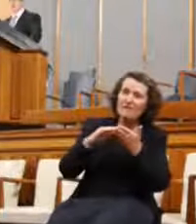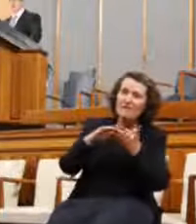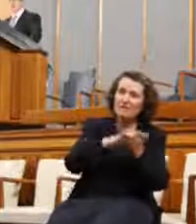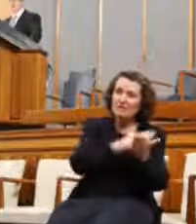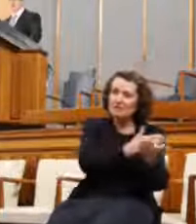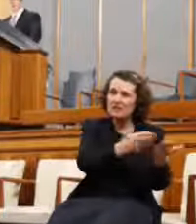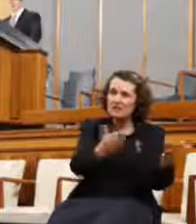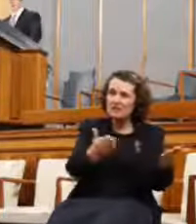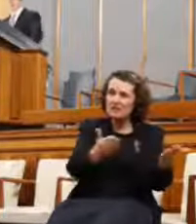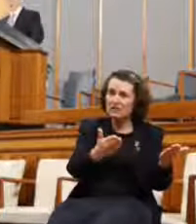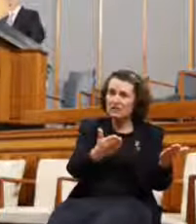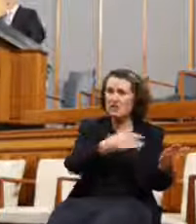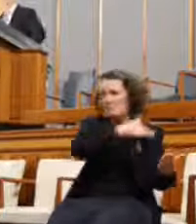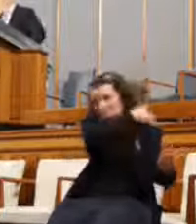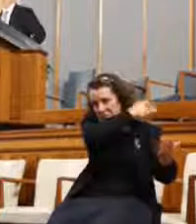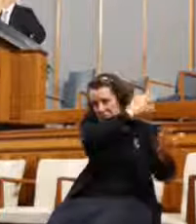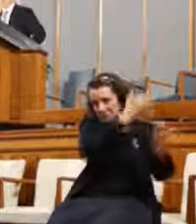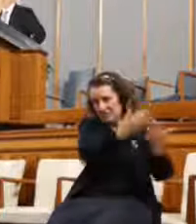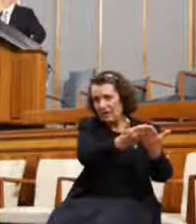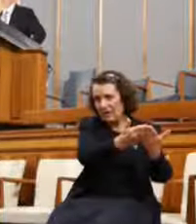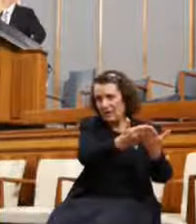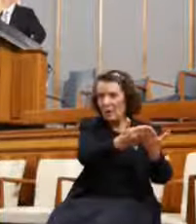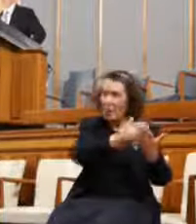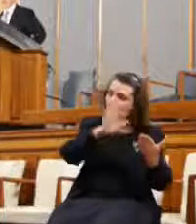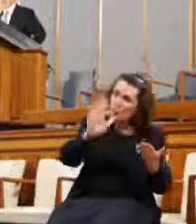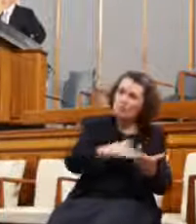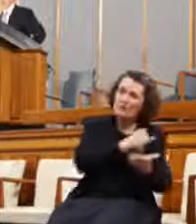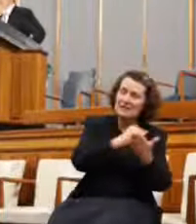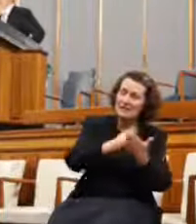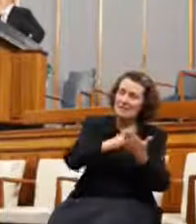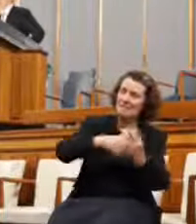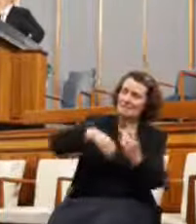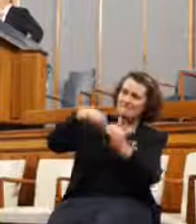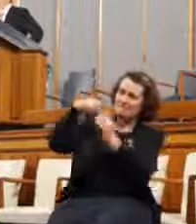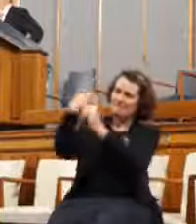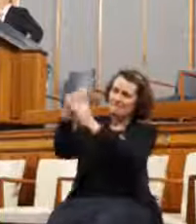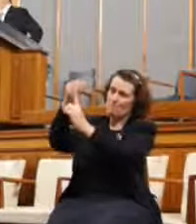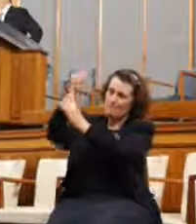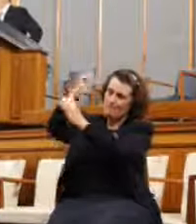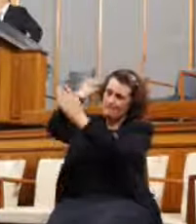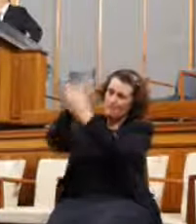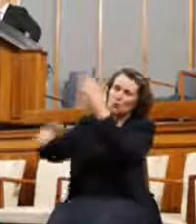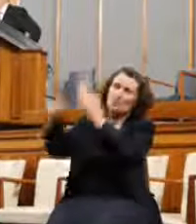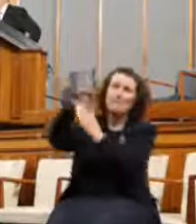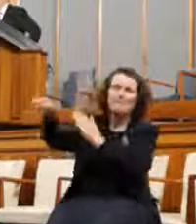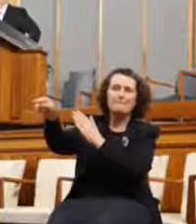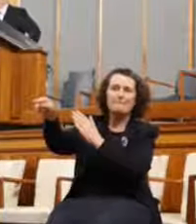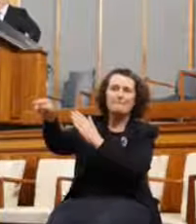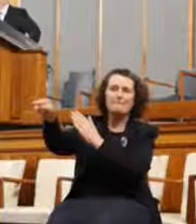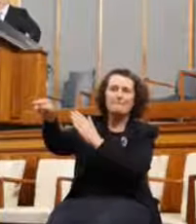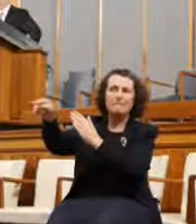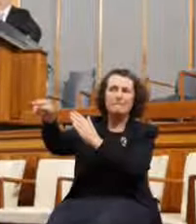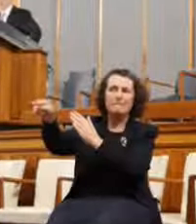world, and punished him instead of us. They had agreed